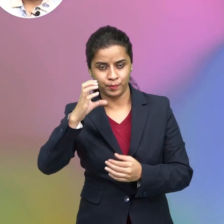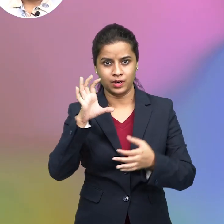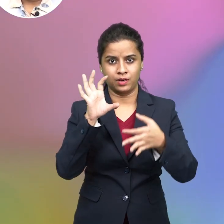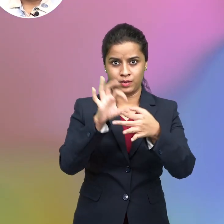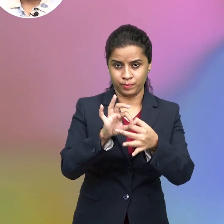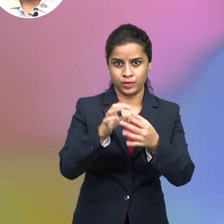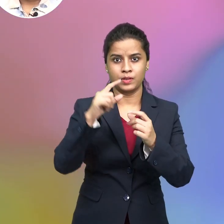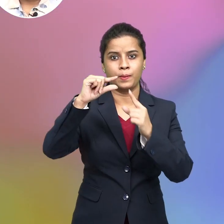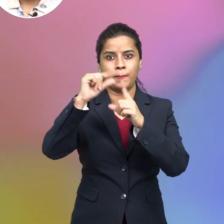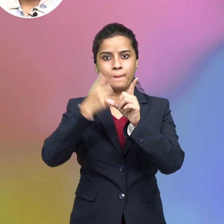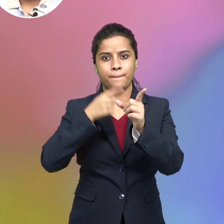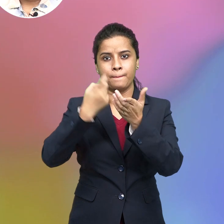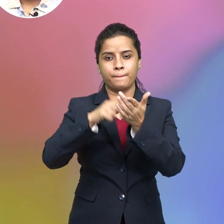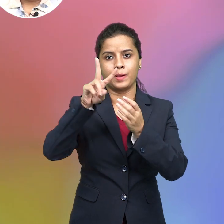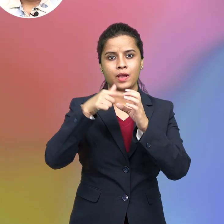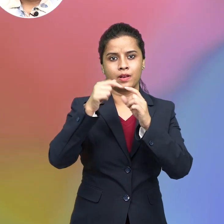pyruvate